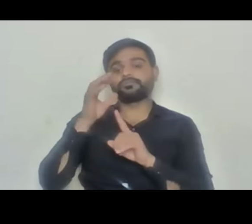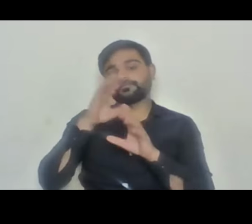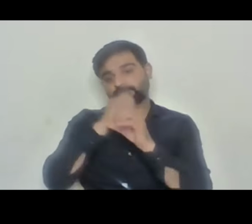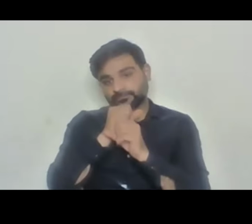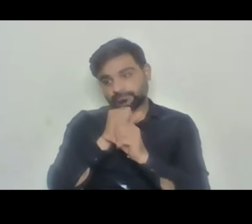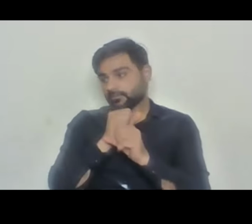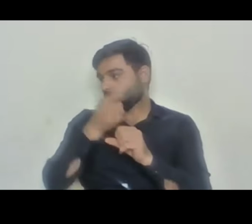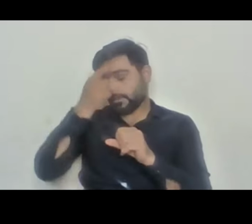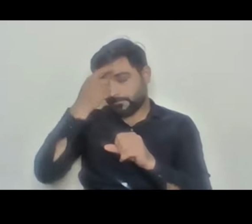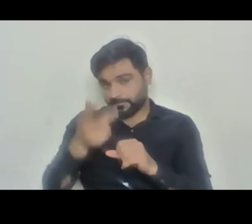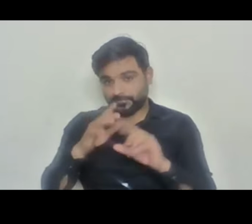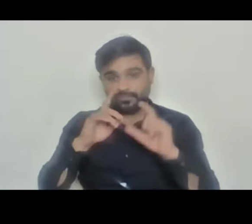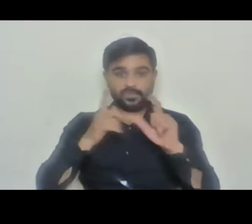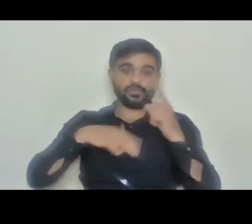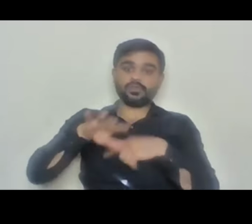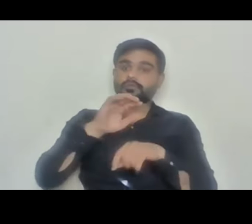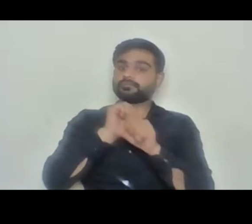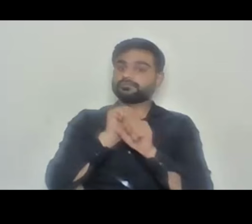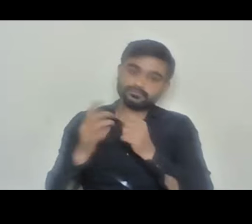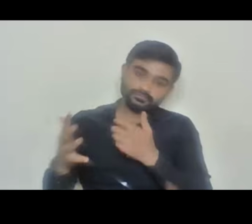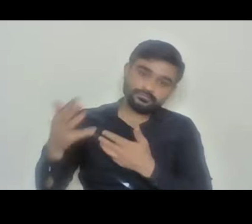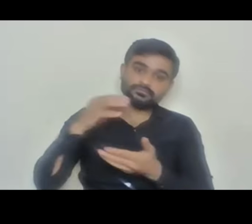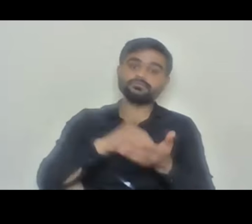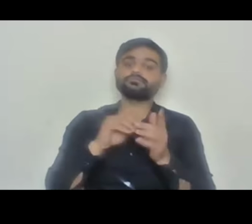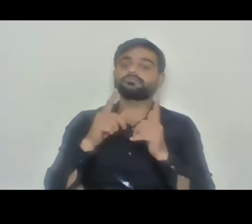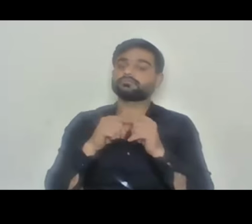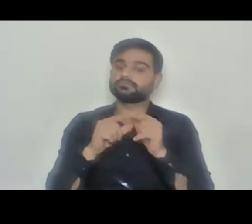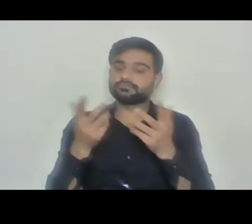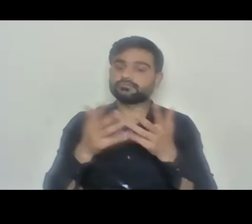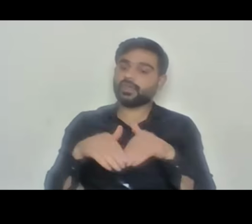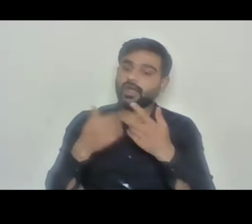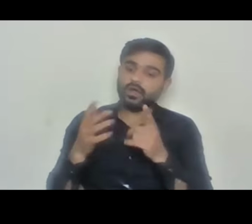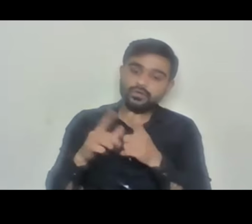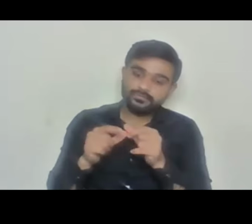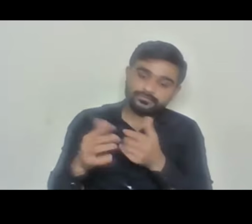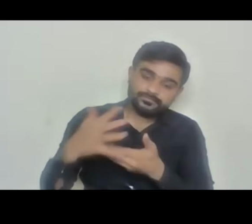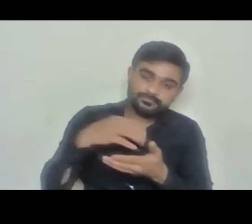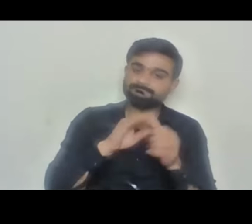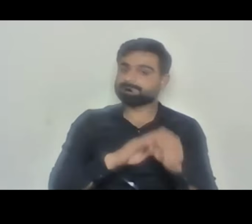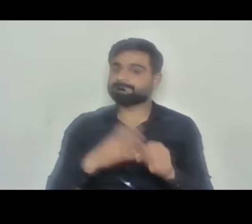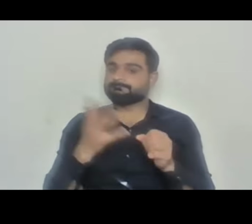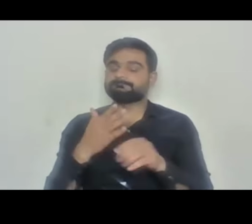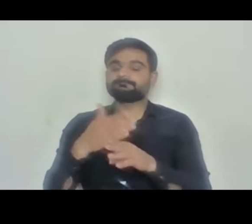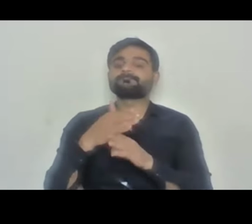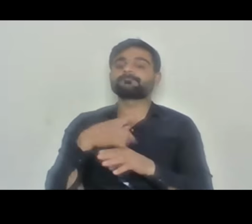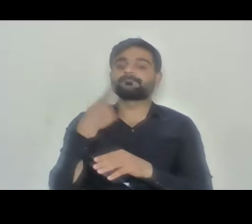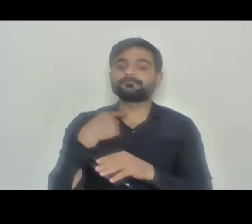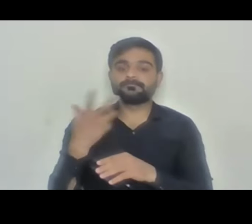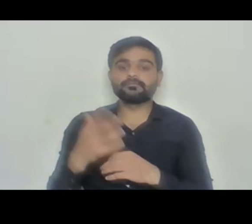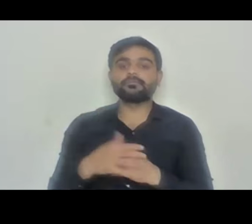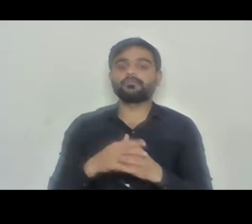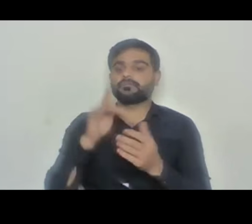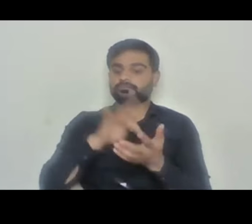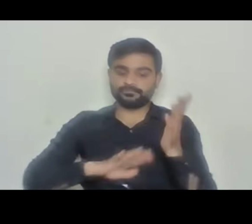issue of comfort, where you collect data, how you collect data, how you disseminate it, who are you sharing it with, where